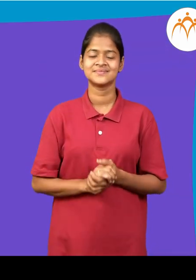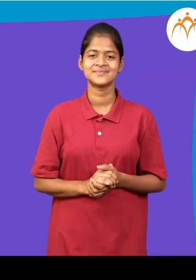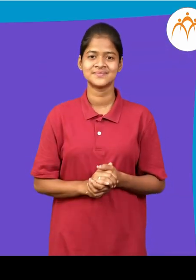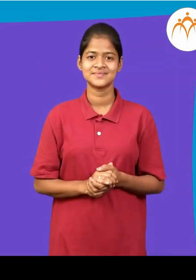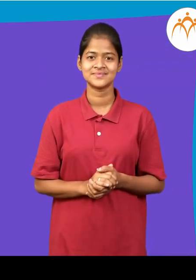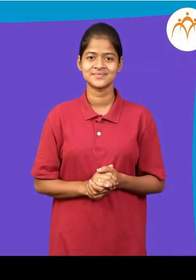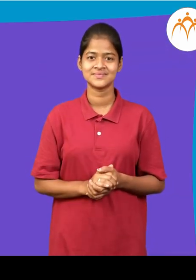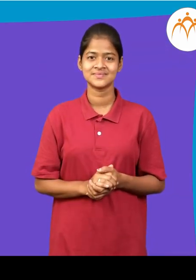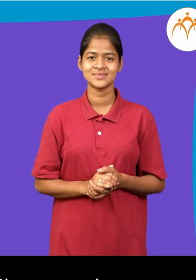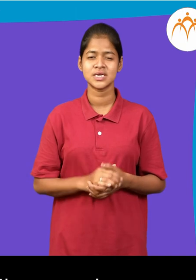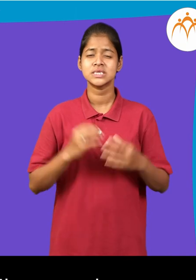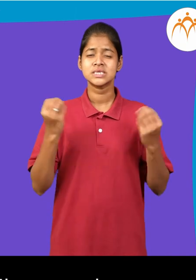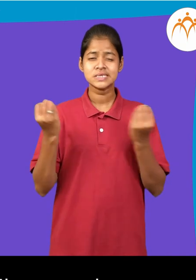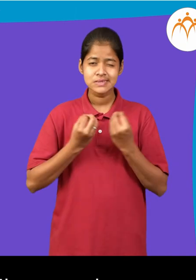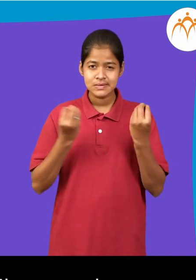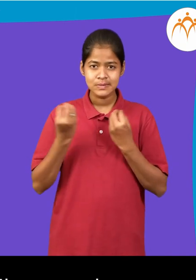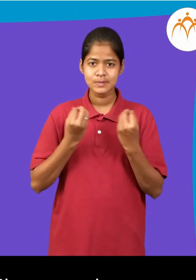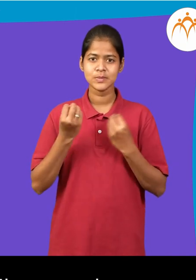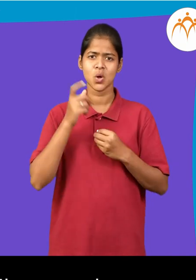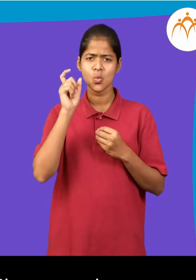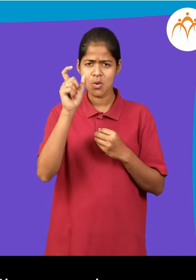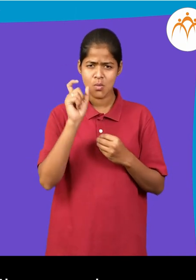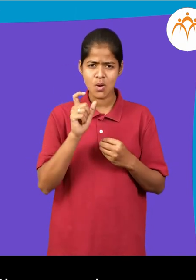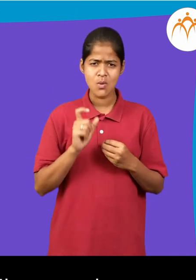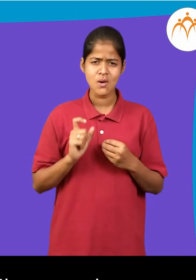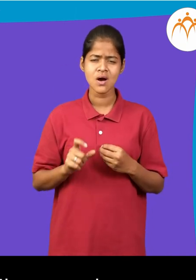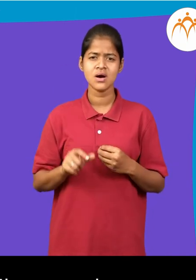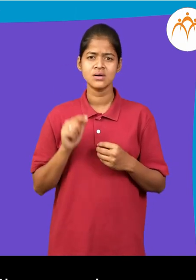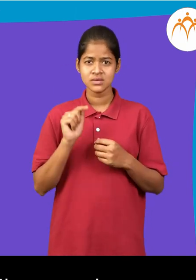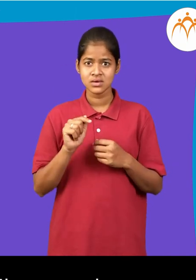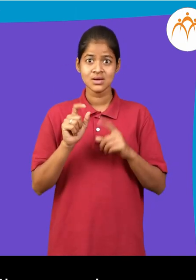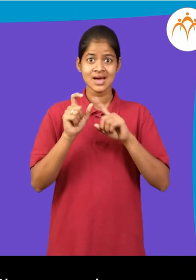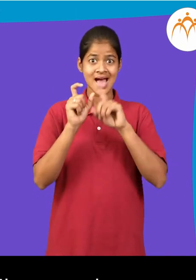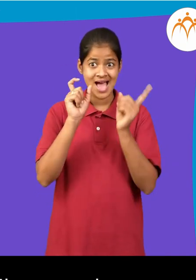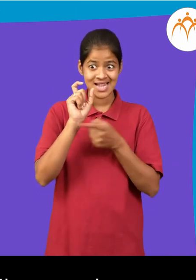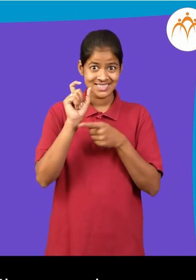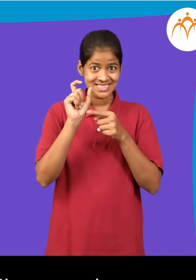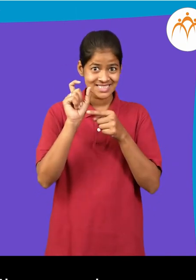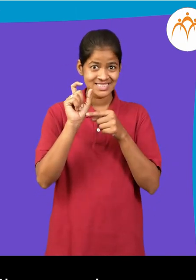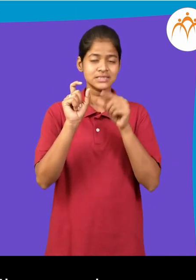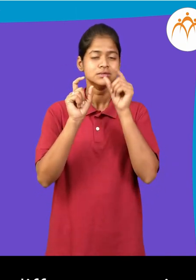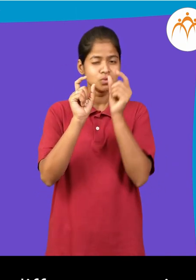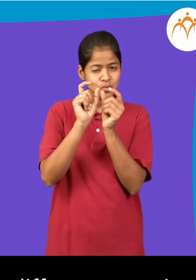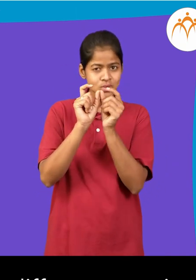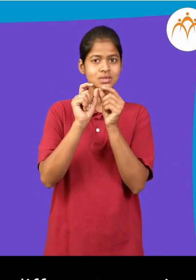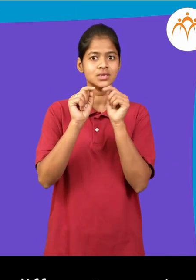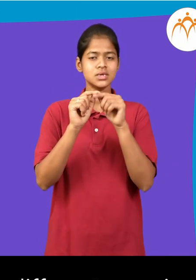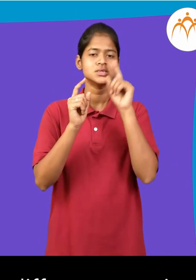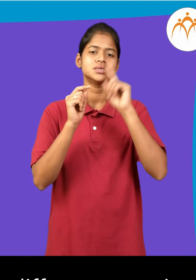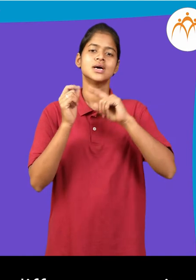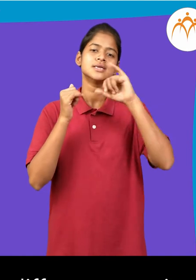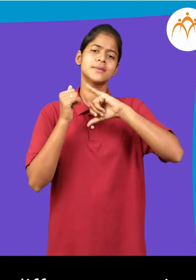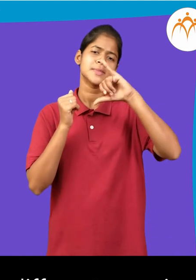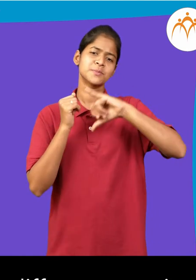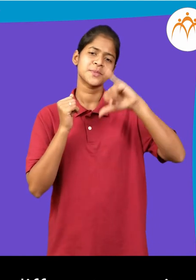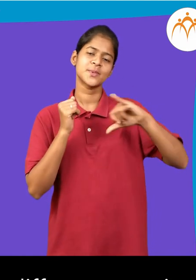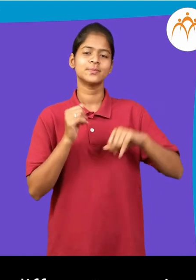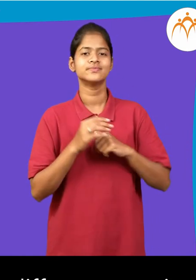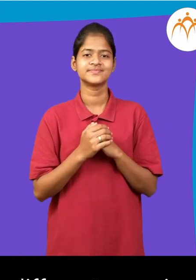learn? Some words have similar sounds. These similar